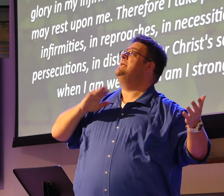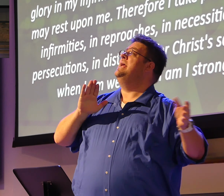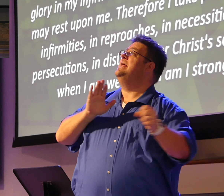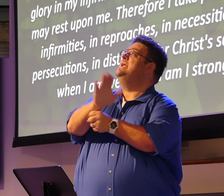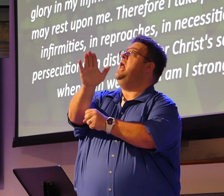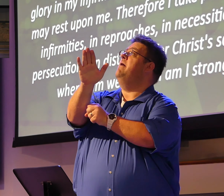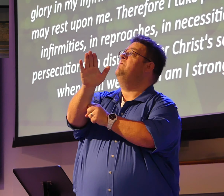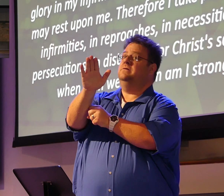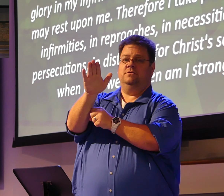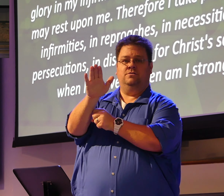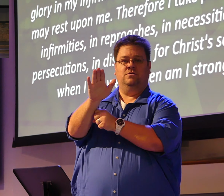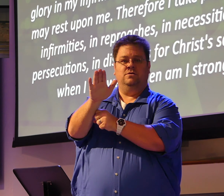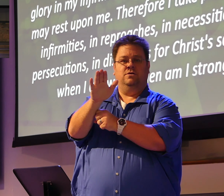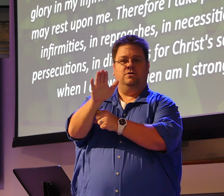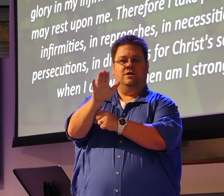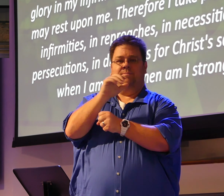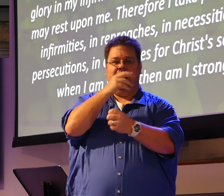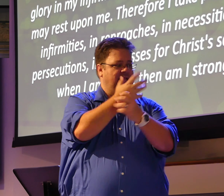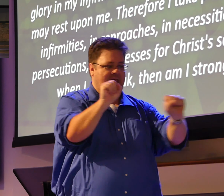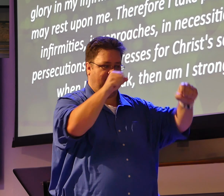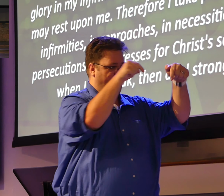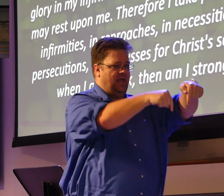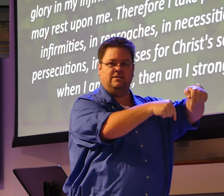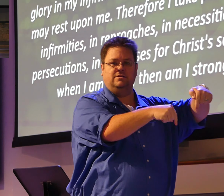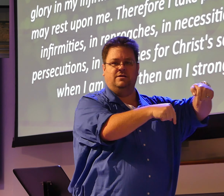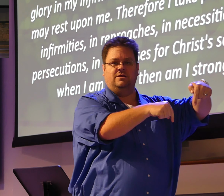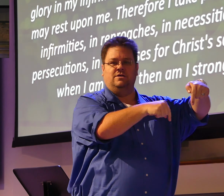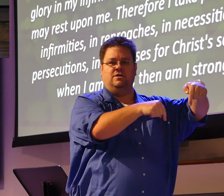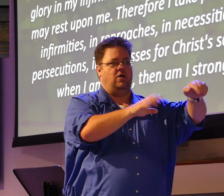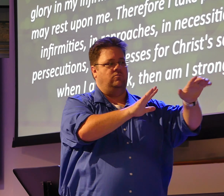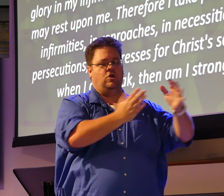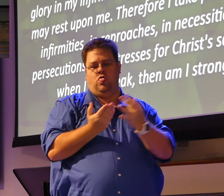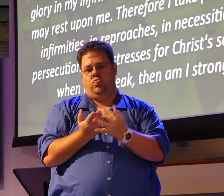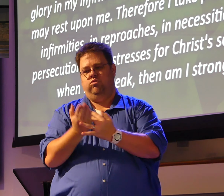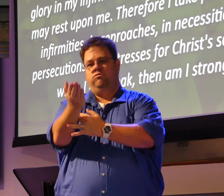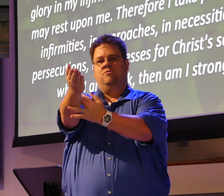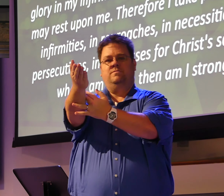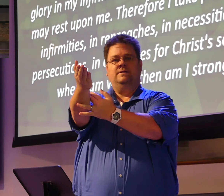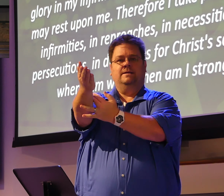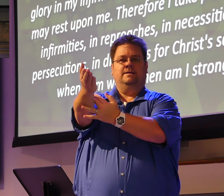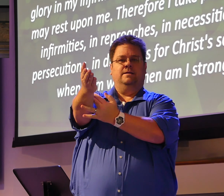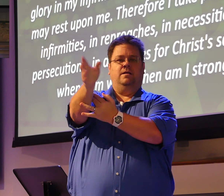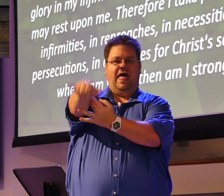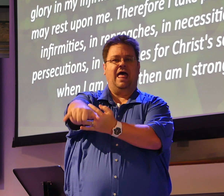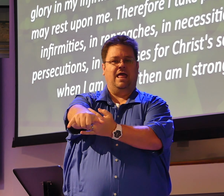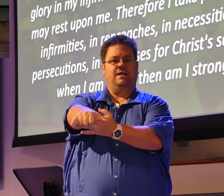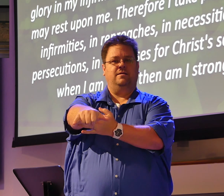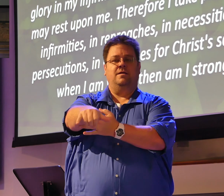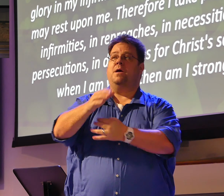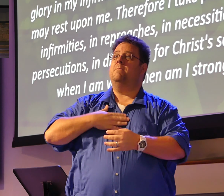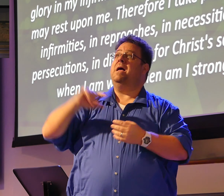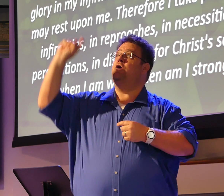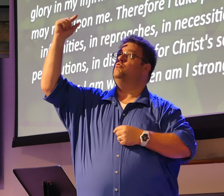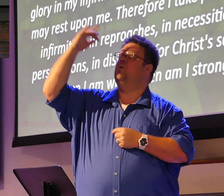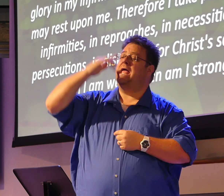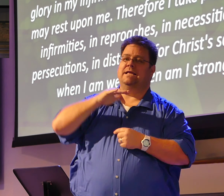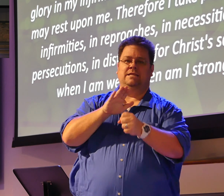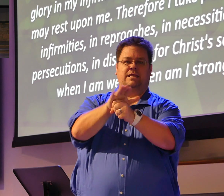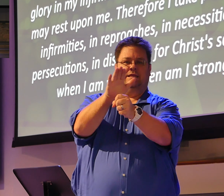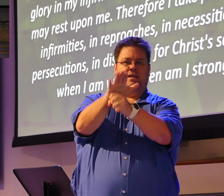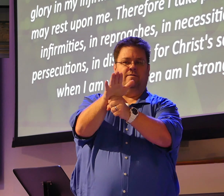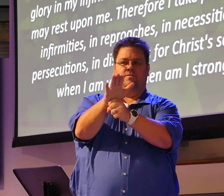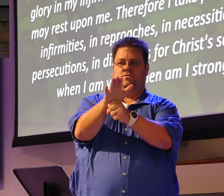my grace is sufficient for you in other words i'm not going to deliver you from but i'm going to deliver you through this paul my grace is going to